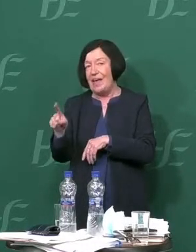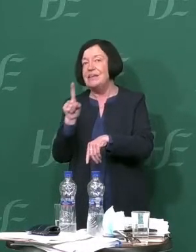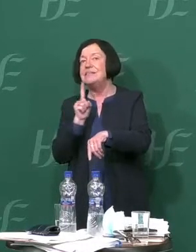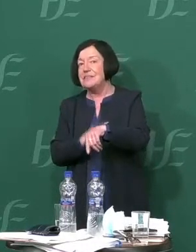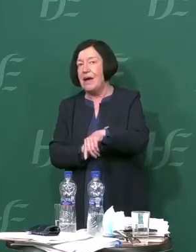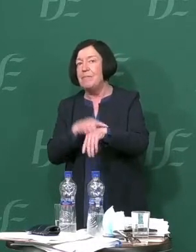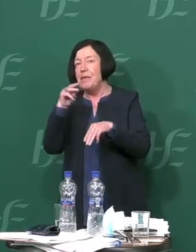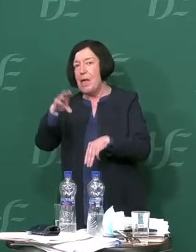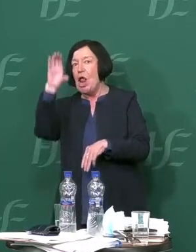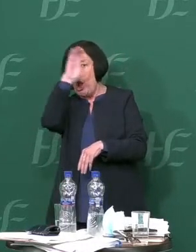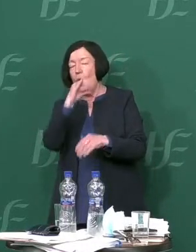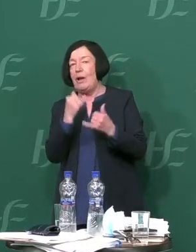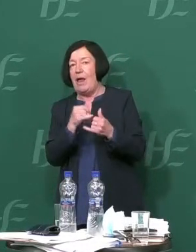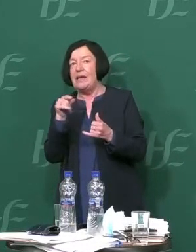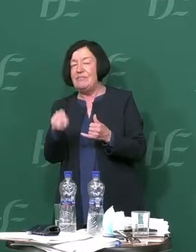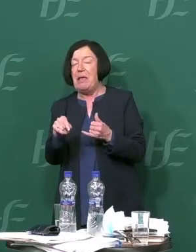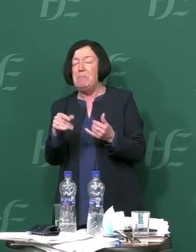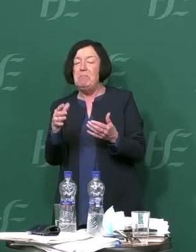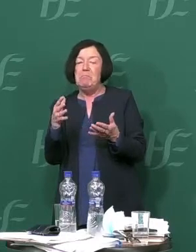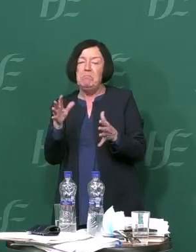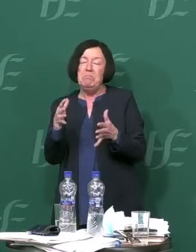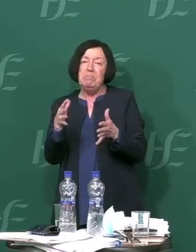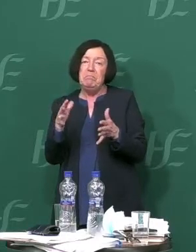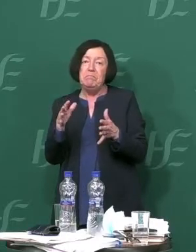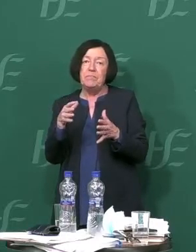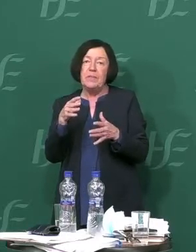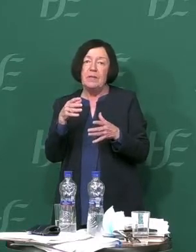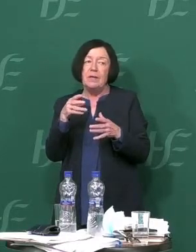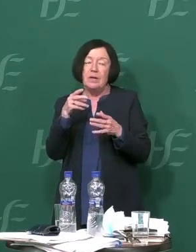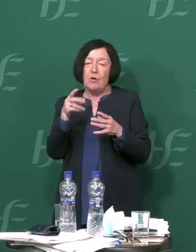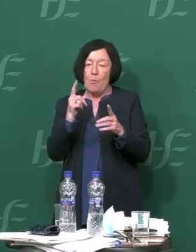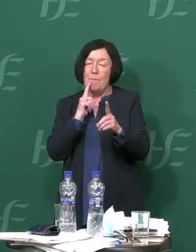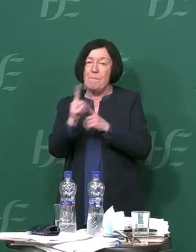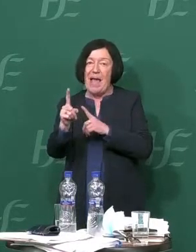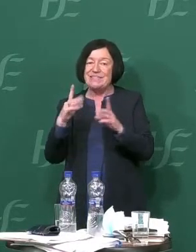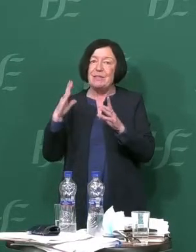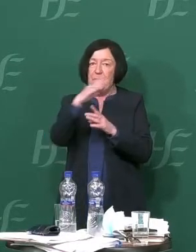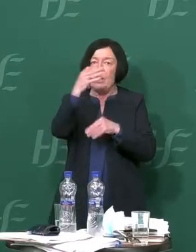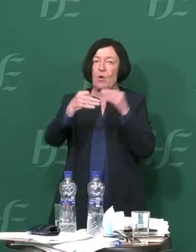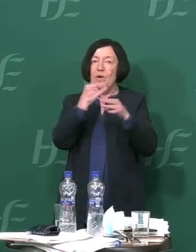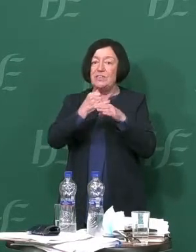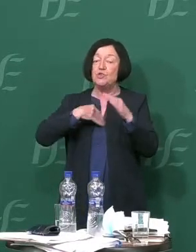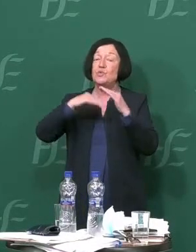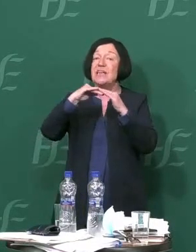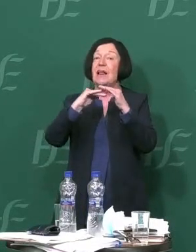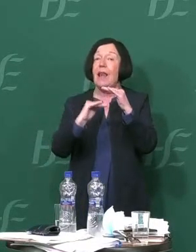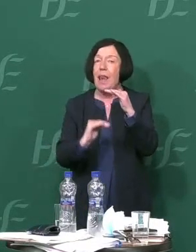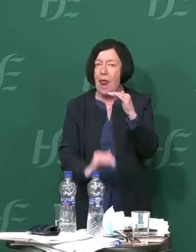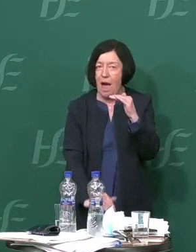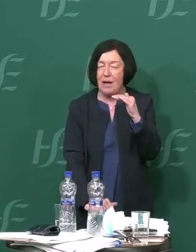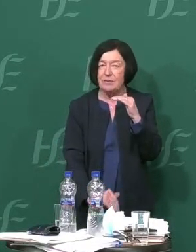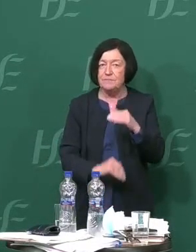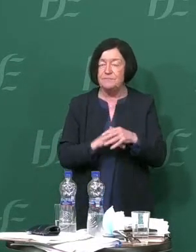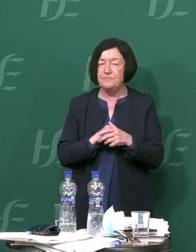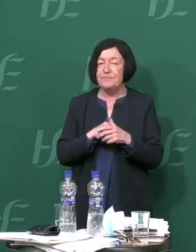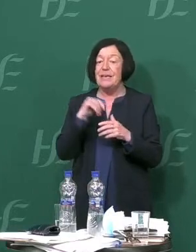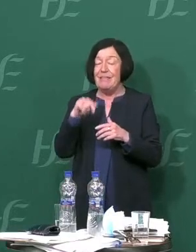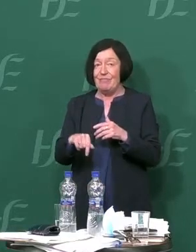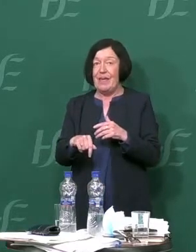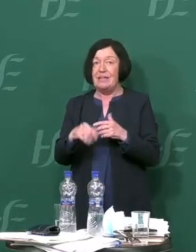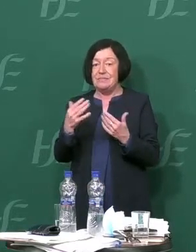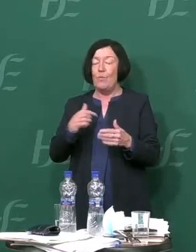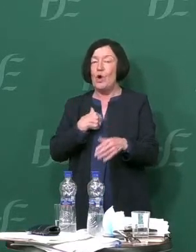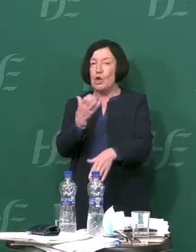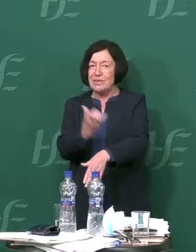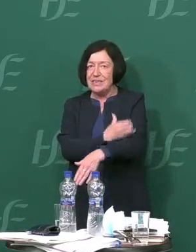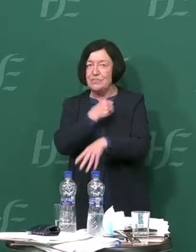they look like they may come past the peak and start to go into decline. So that's the piece that we're